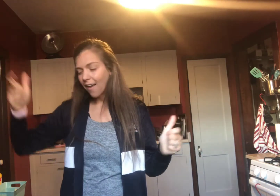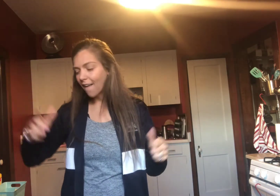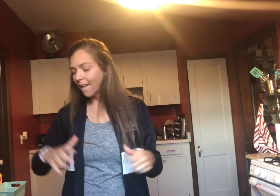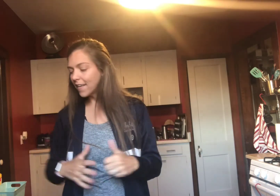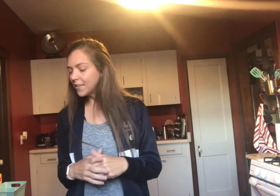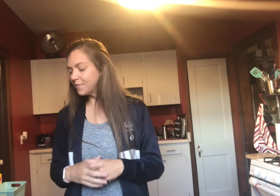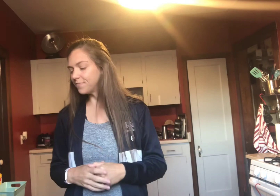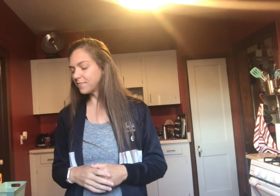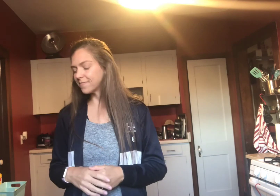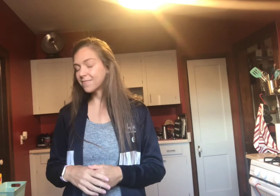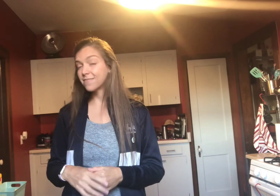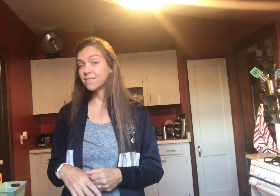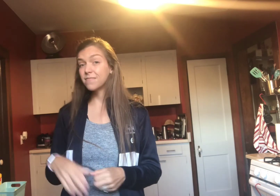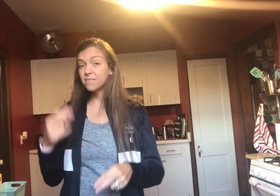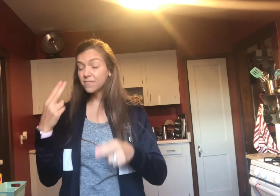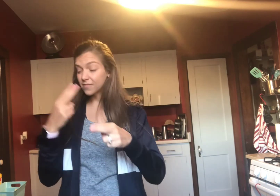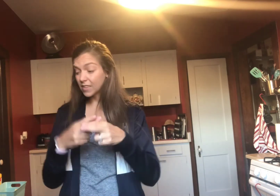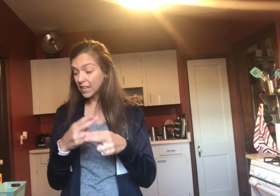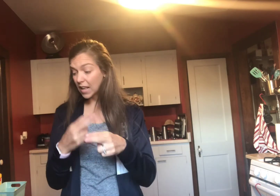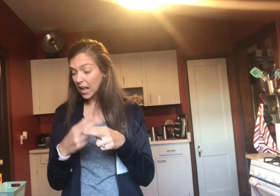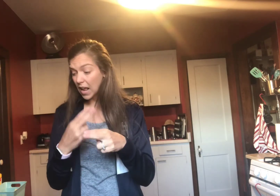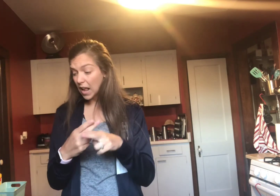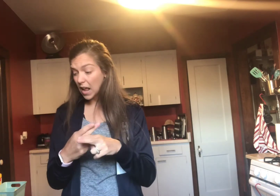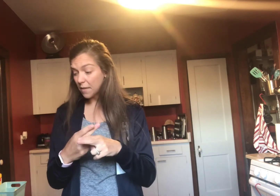All right, our next heading is Little Giant.